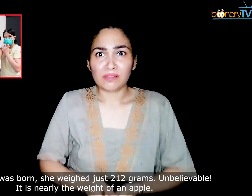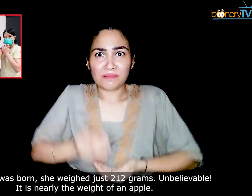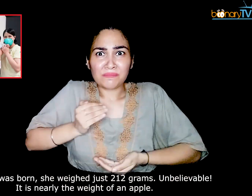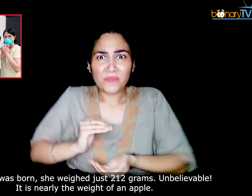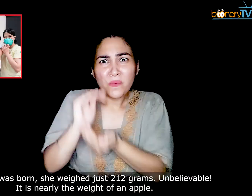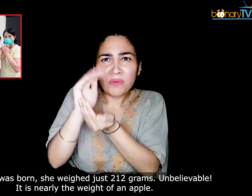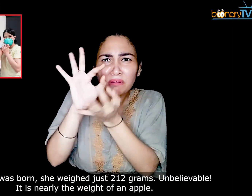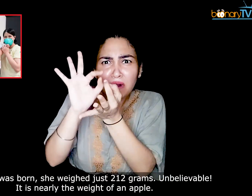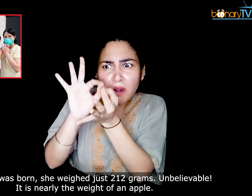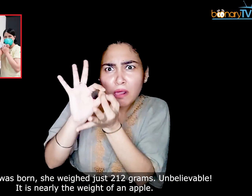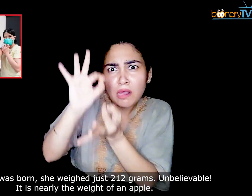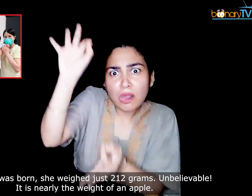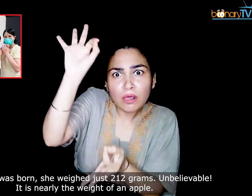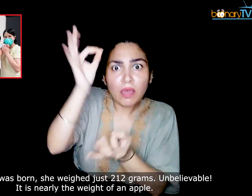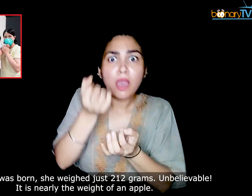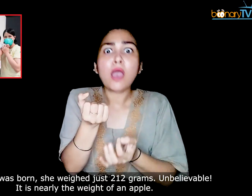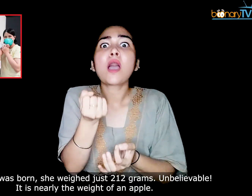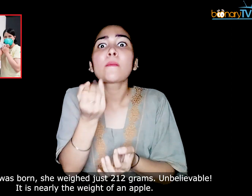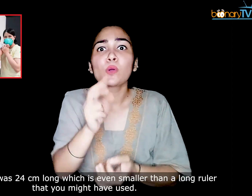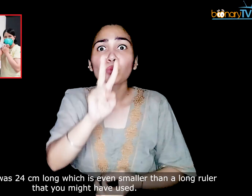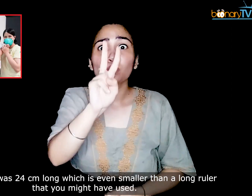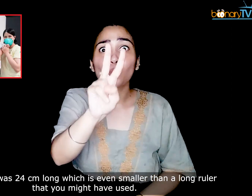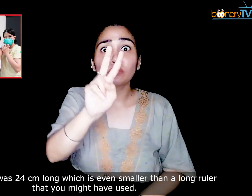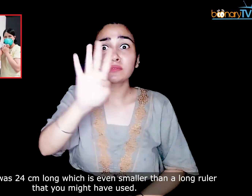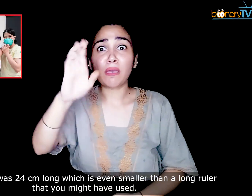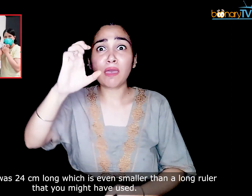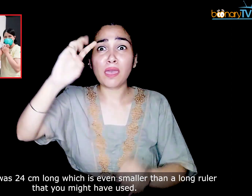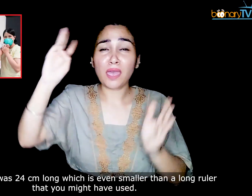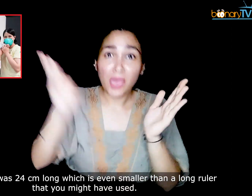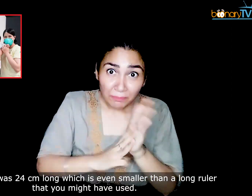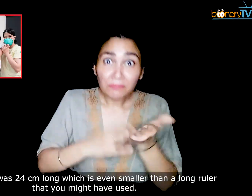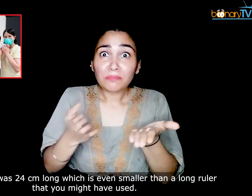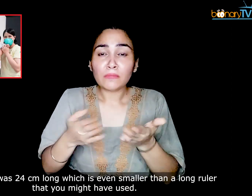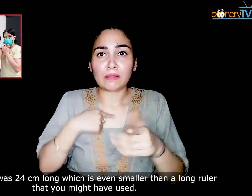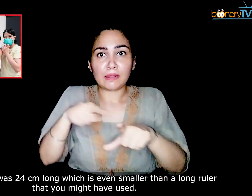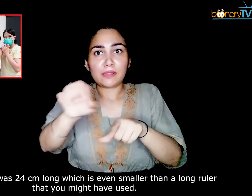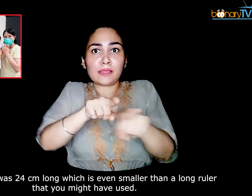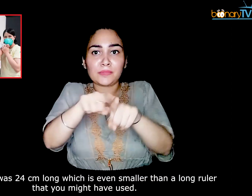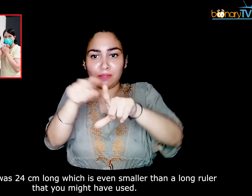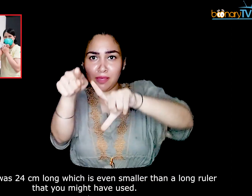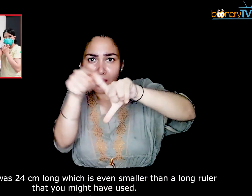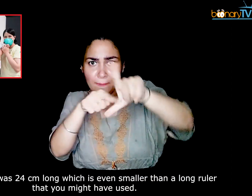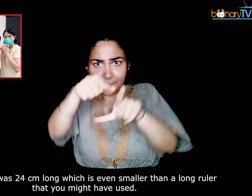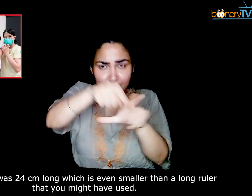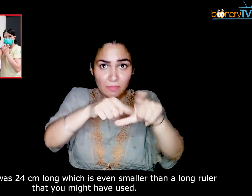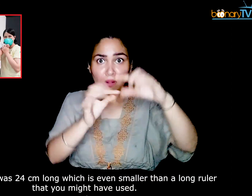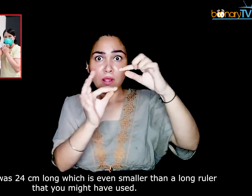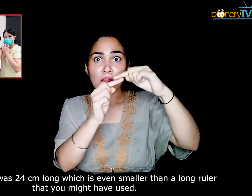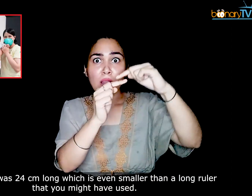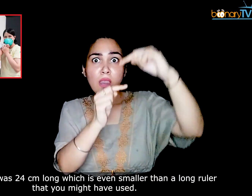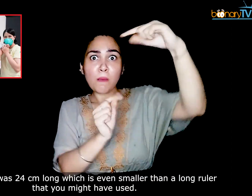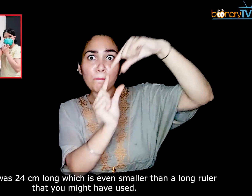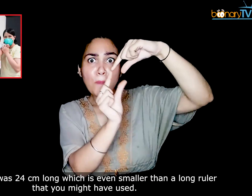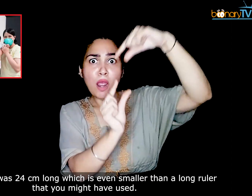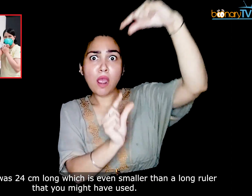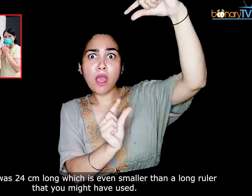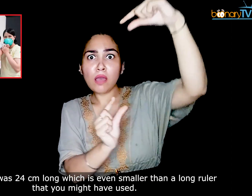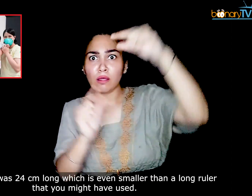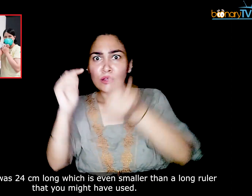It is nearly the weight of an apple. Her height was 24 cm long, which is even smaller than a long